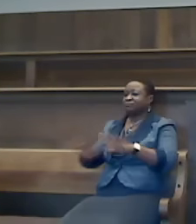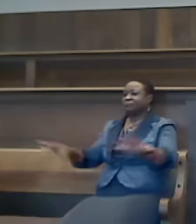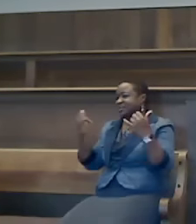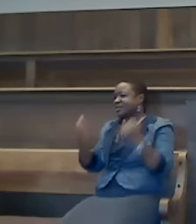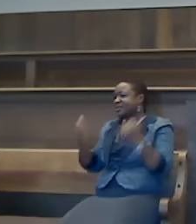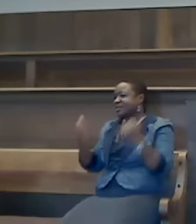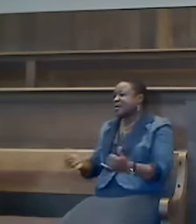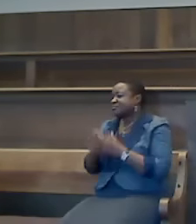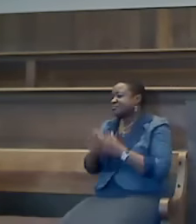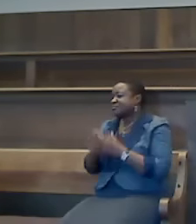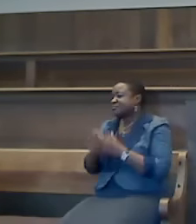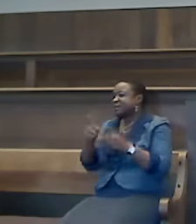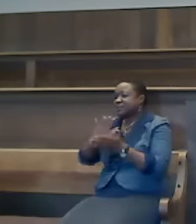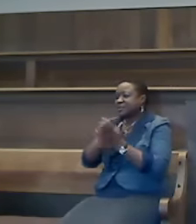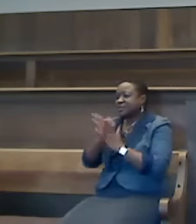life miserable for